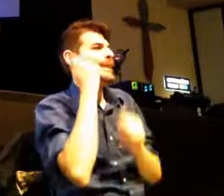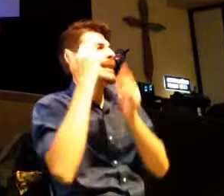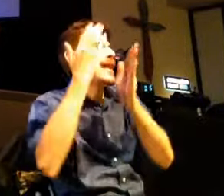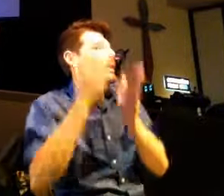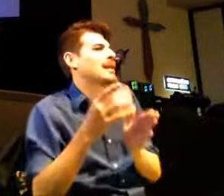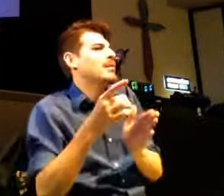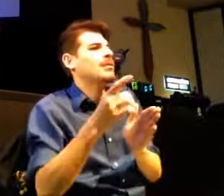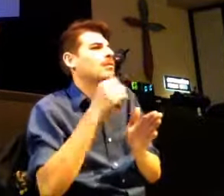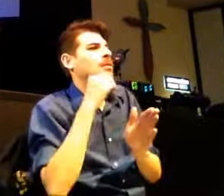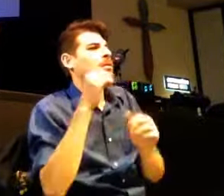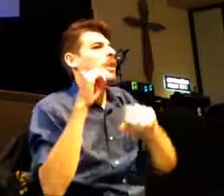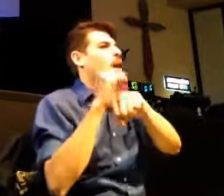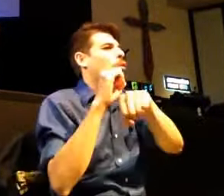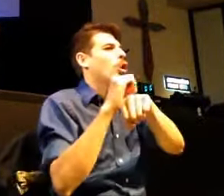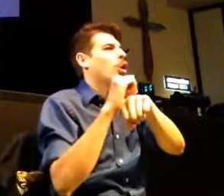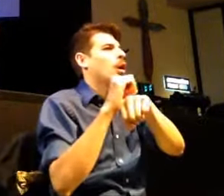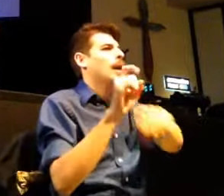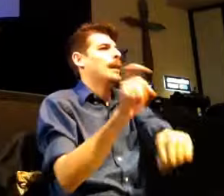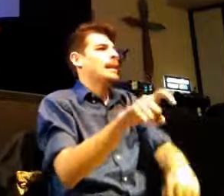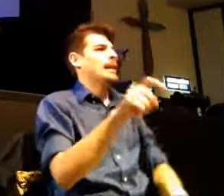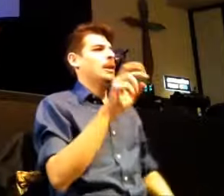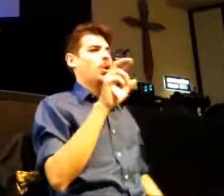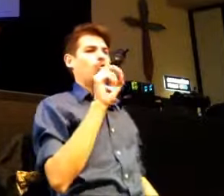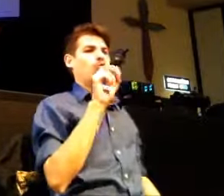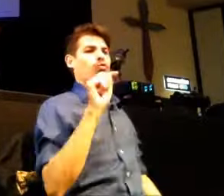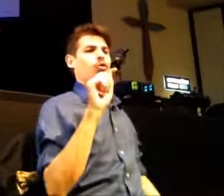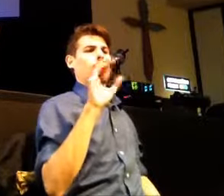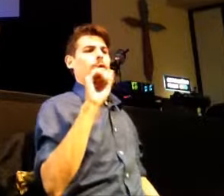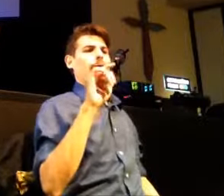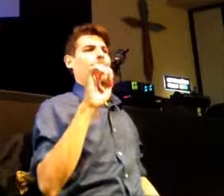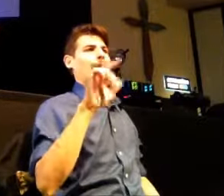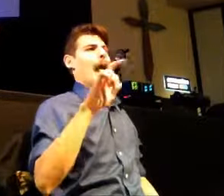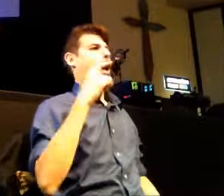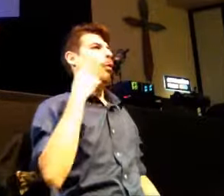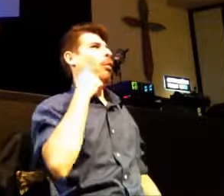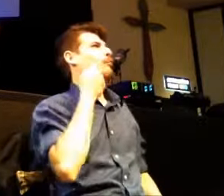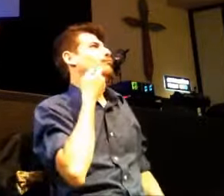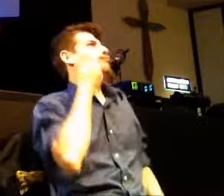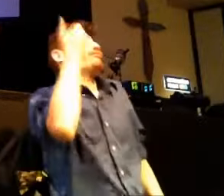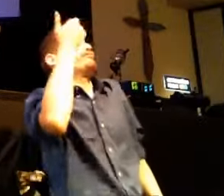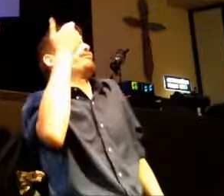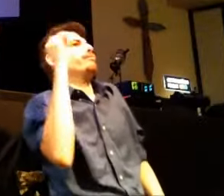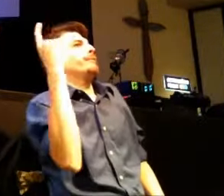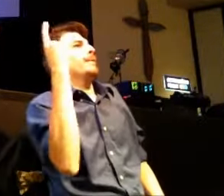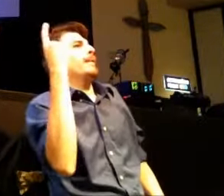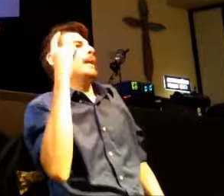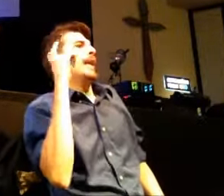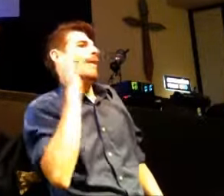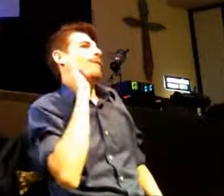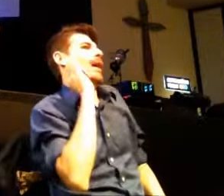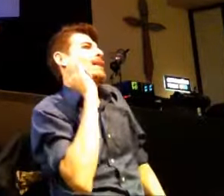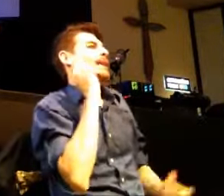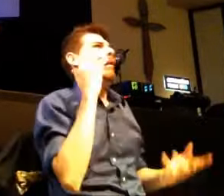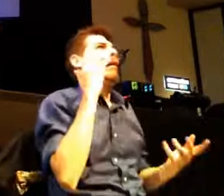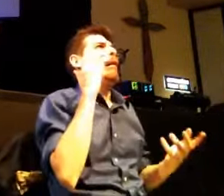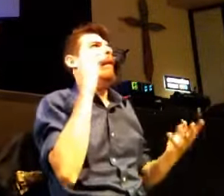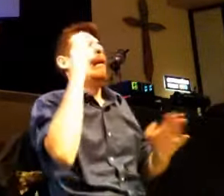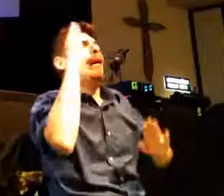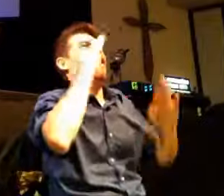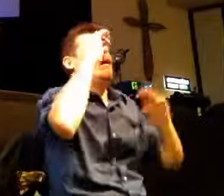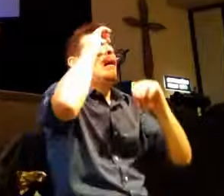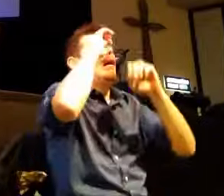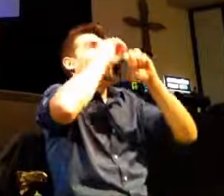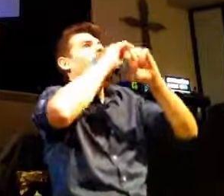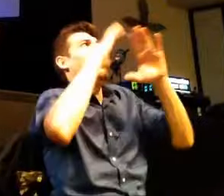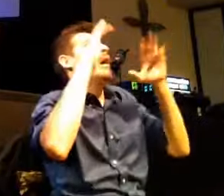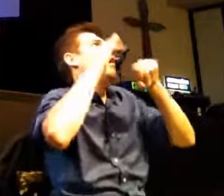it's like gonna need a root canal or something. It's like gonna be infected, and by the new year, and then and then the insurance